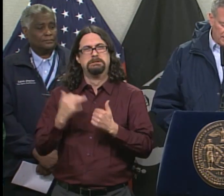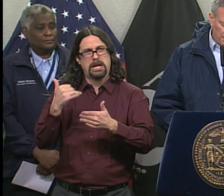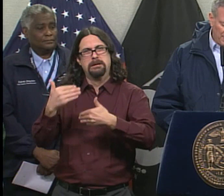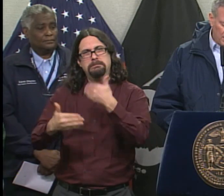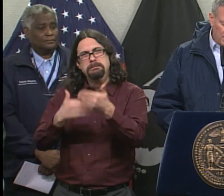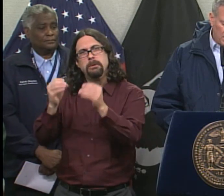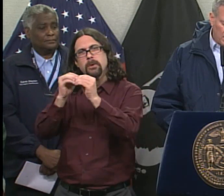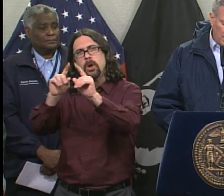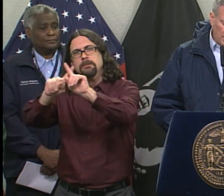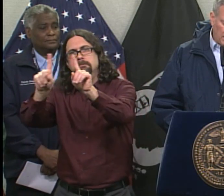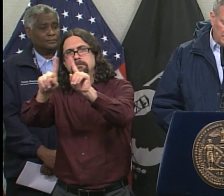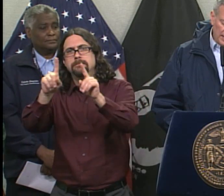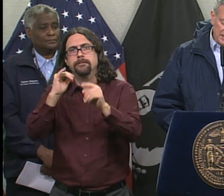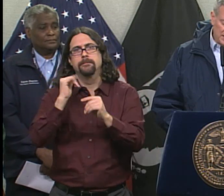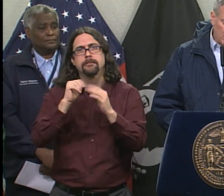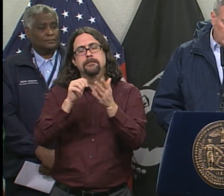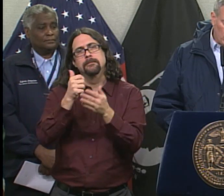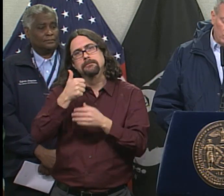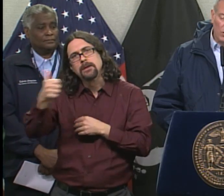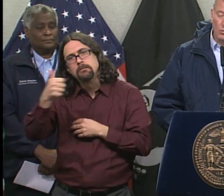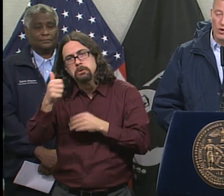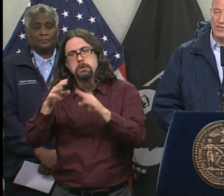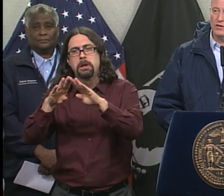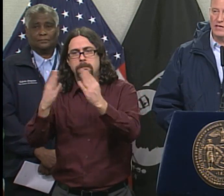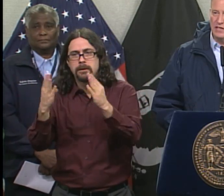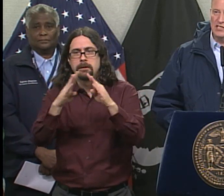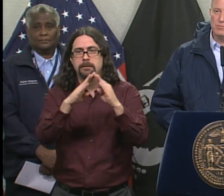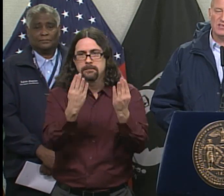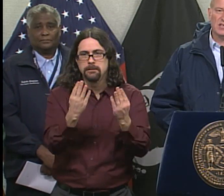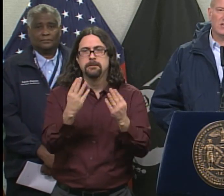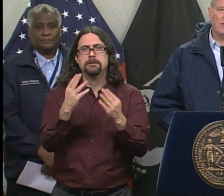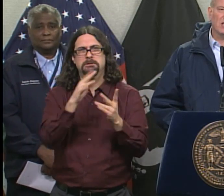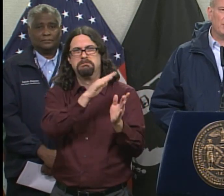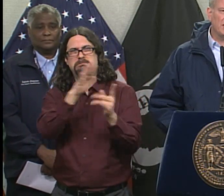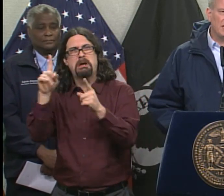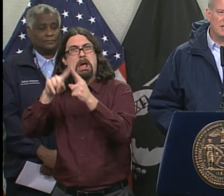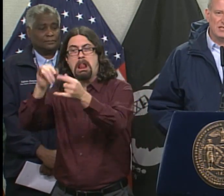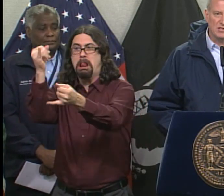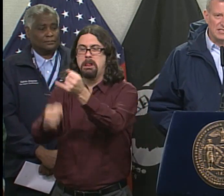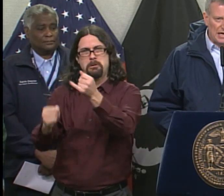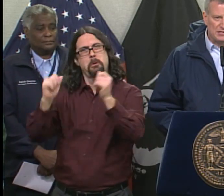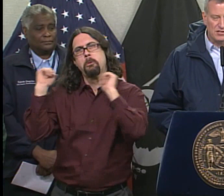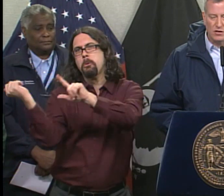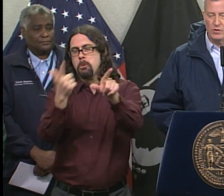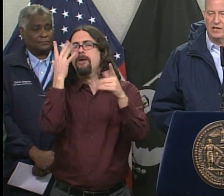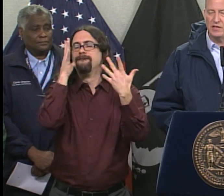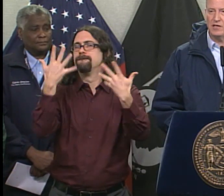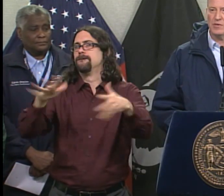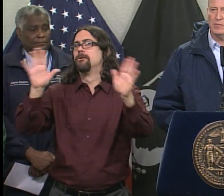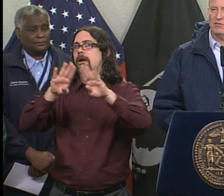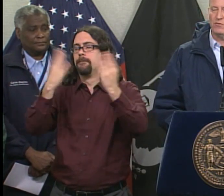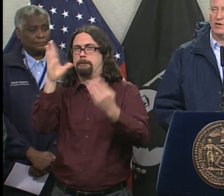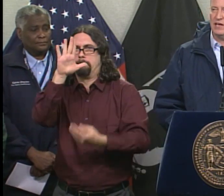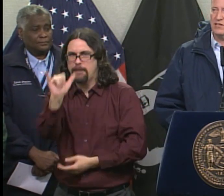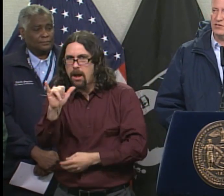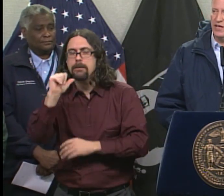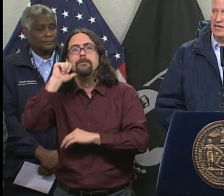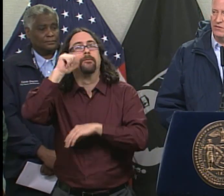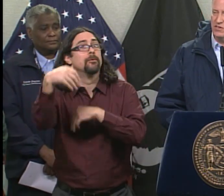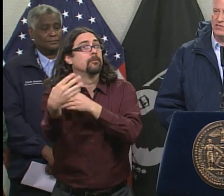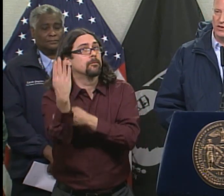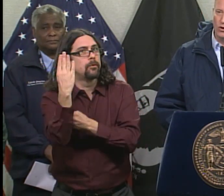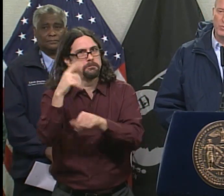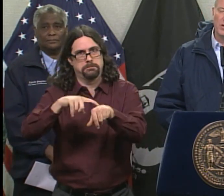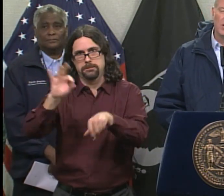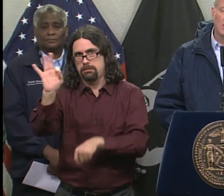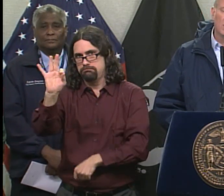that. Again, I said the warmer weather is predicted for the coming days. There is not snow in any of the upcoming forecasts, so that gives